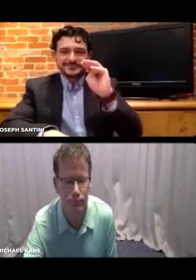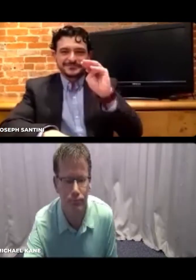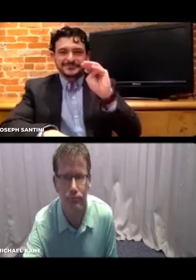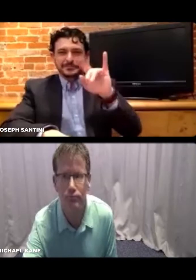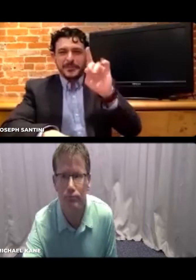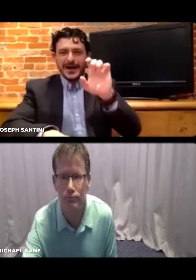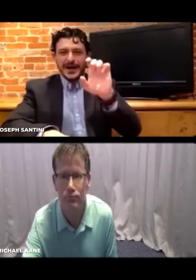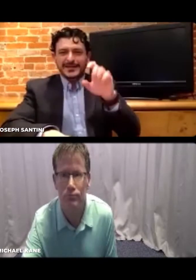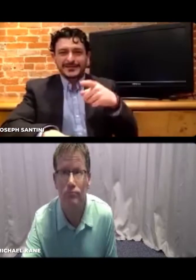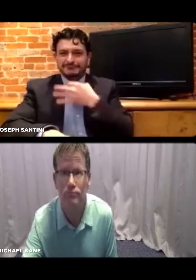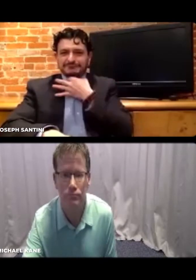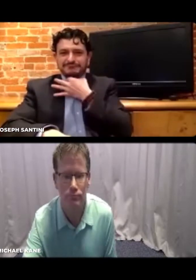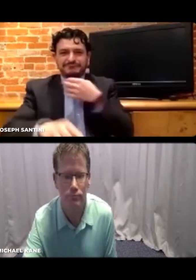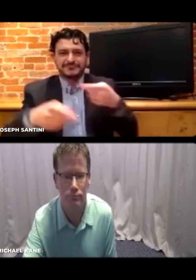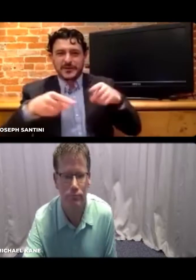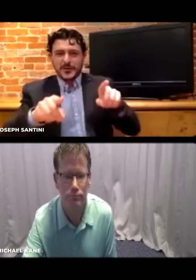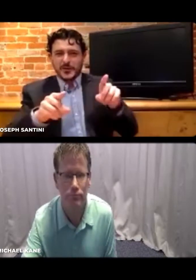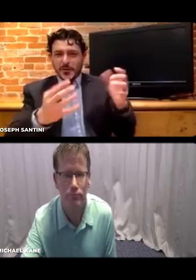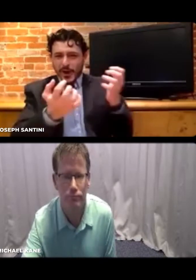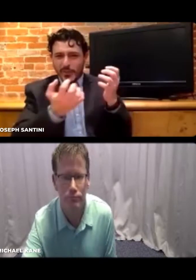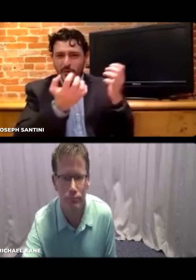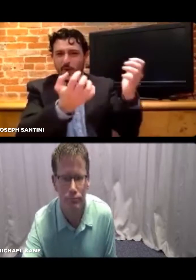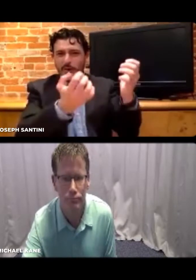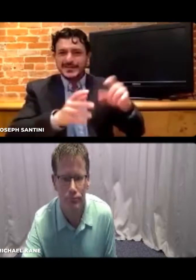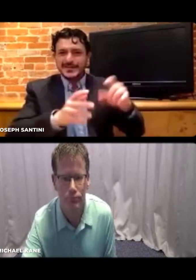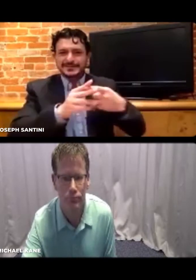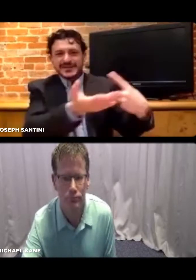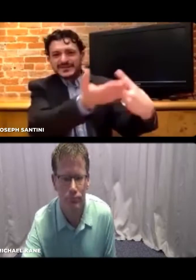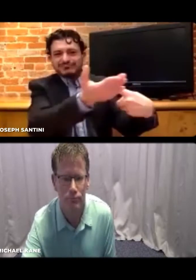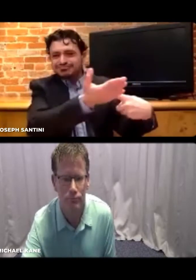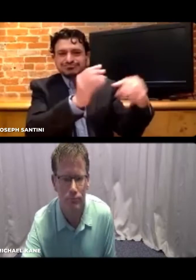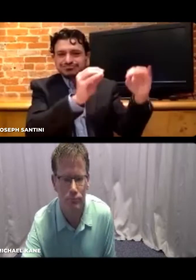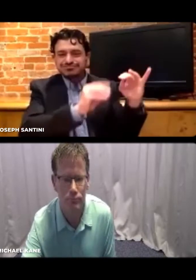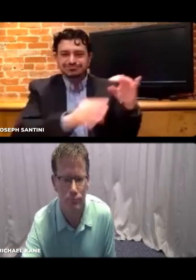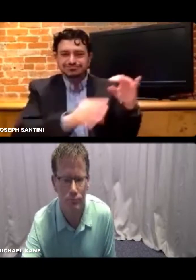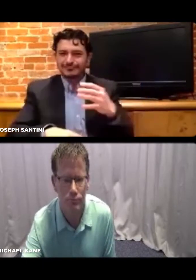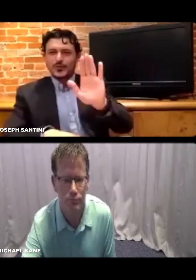your screen. And you can answer there. And Mike,